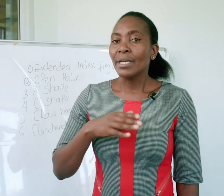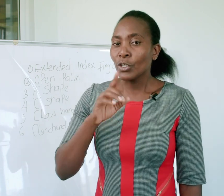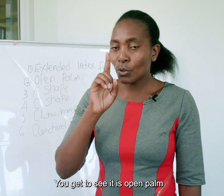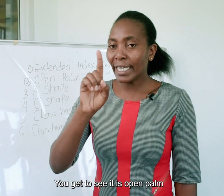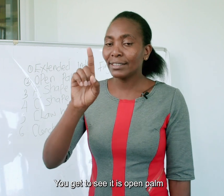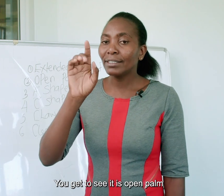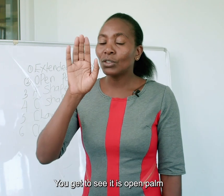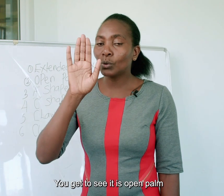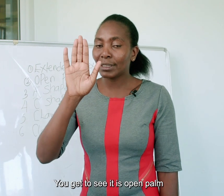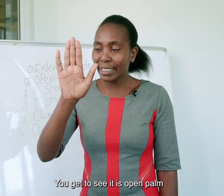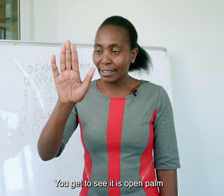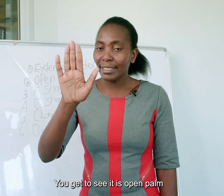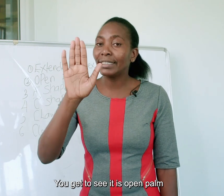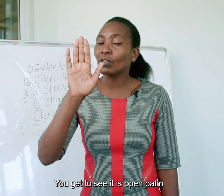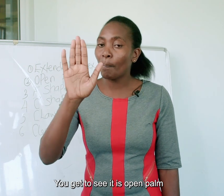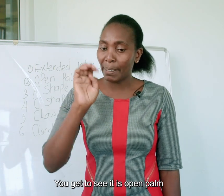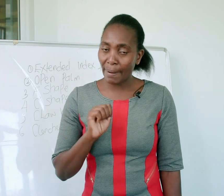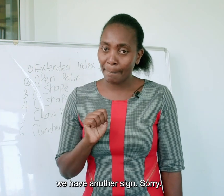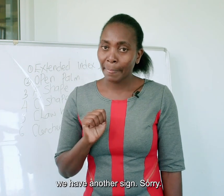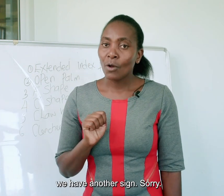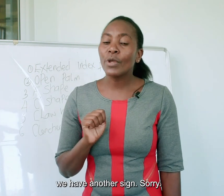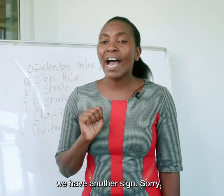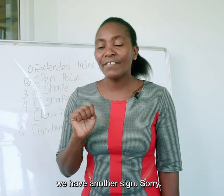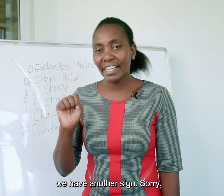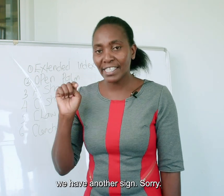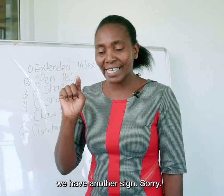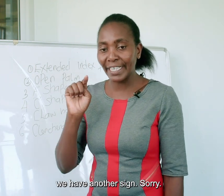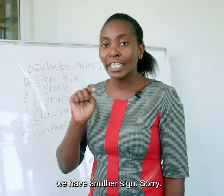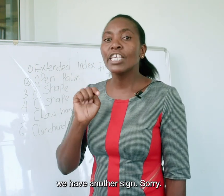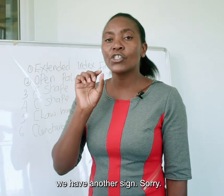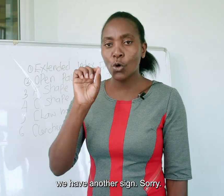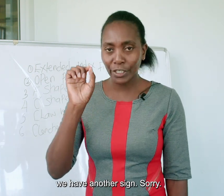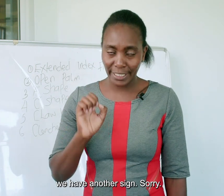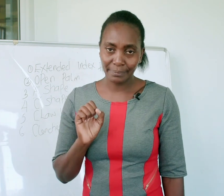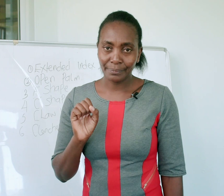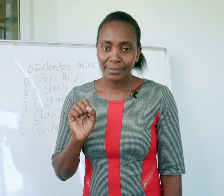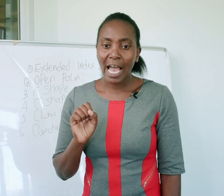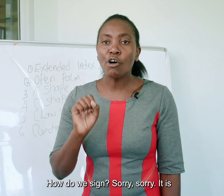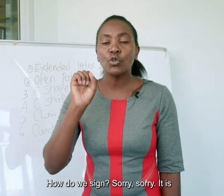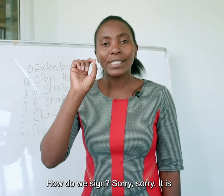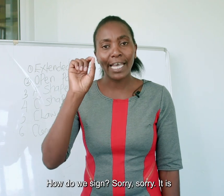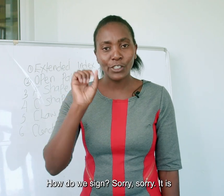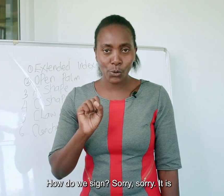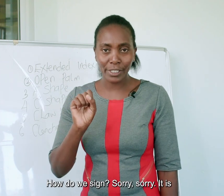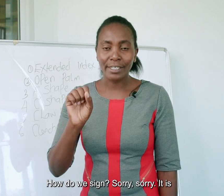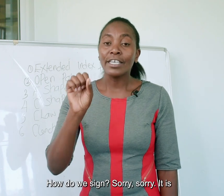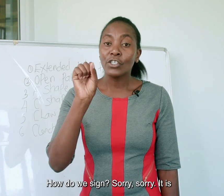You get to see it is open palm. We have another sign, sorry. How do we sign sorry?